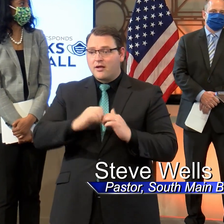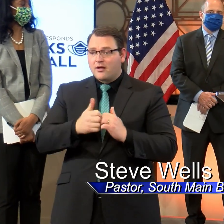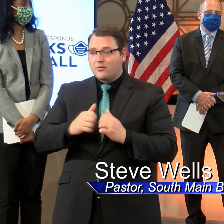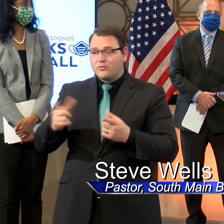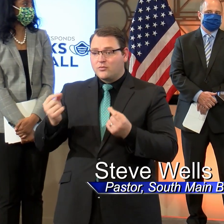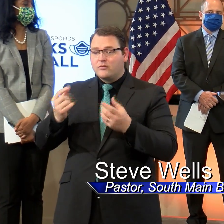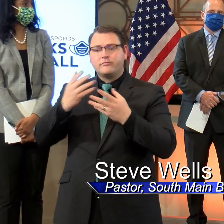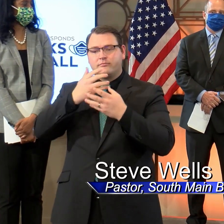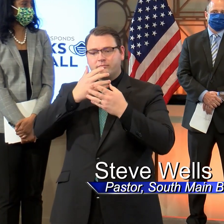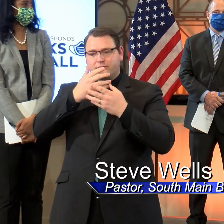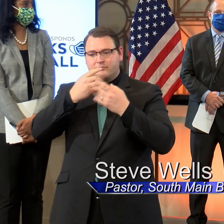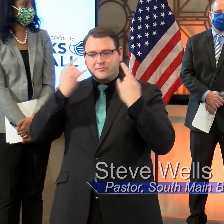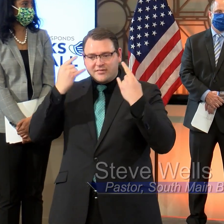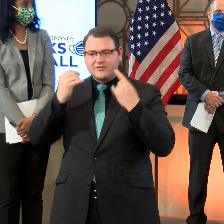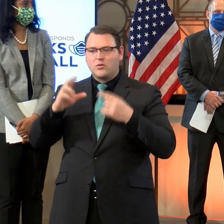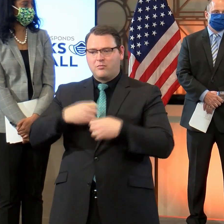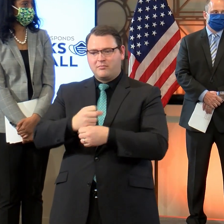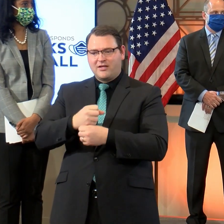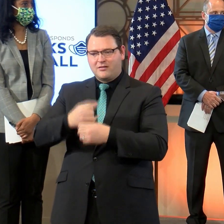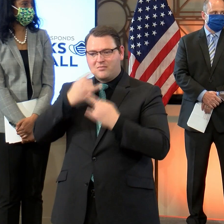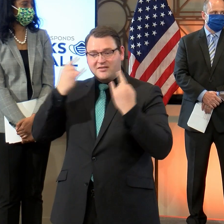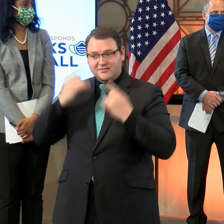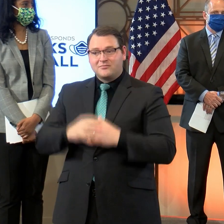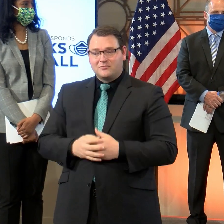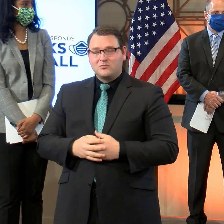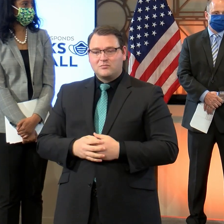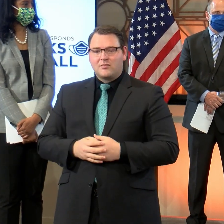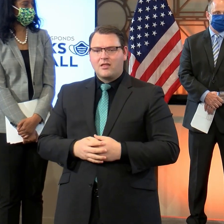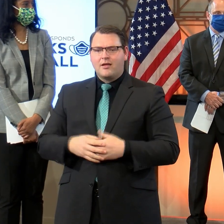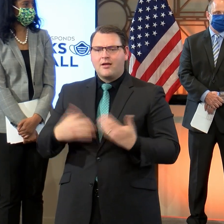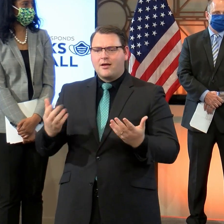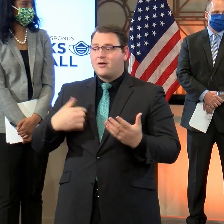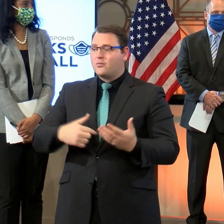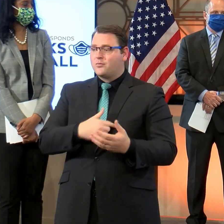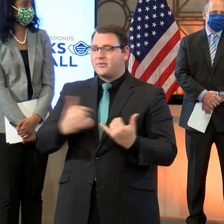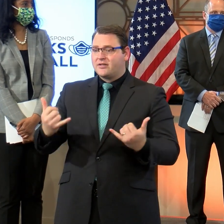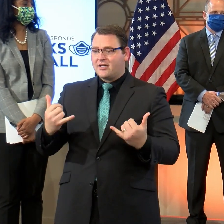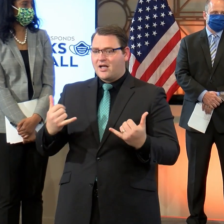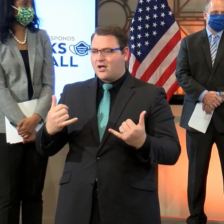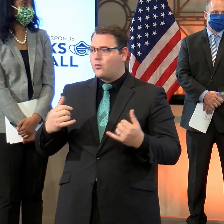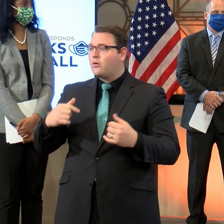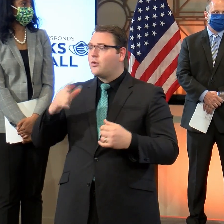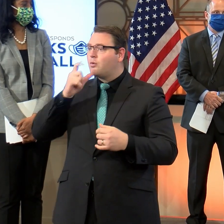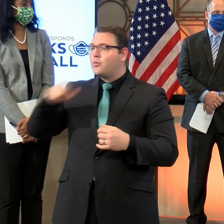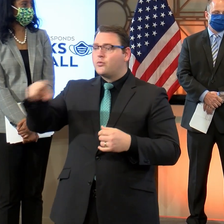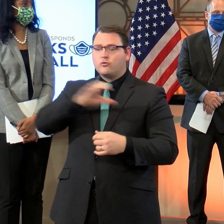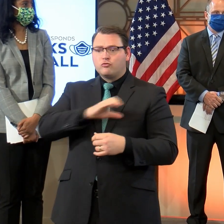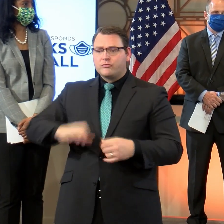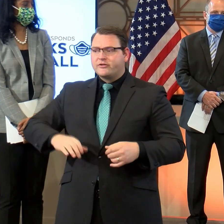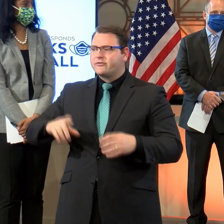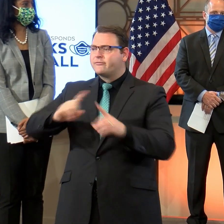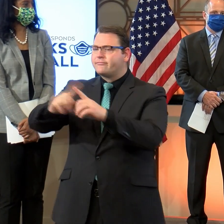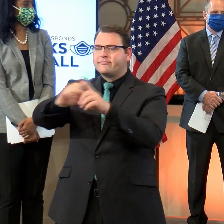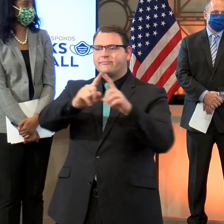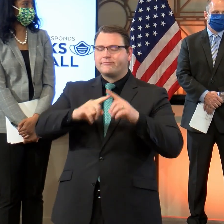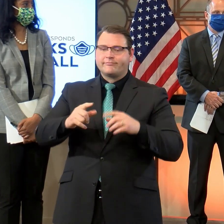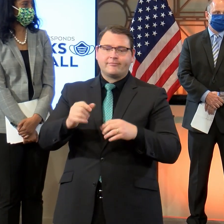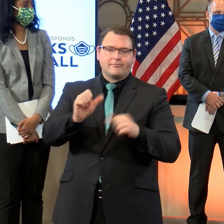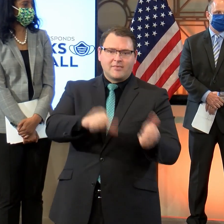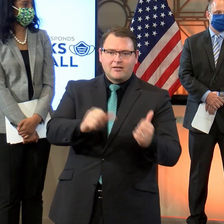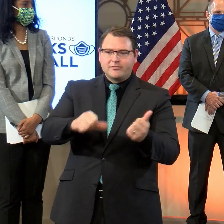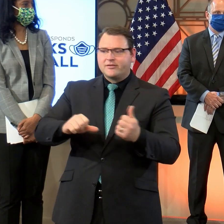wear a mask or to make a mask. We are bringing together Christians from across the city, Baptists and